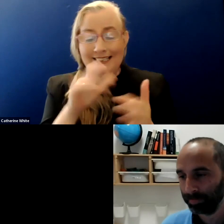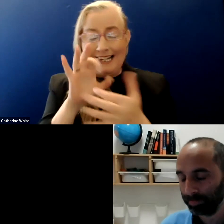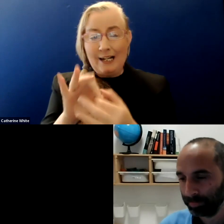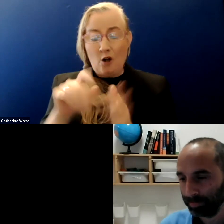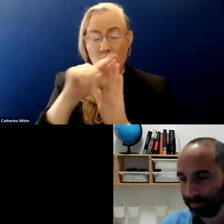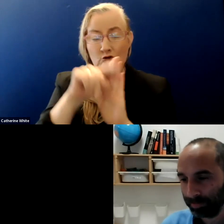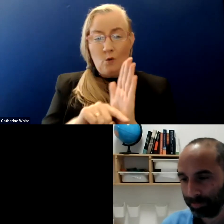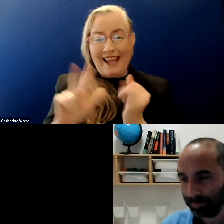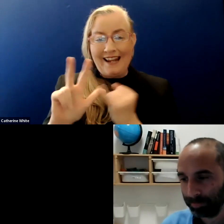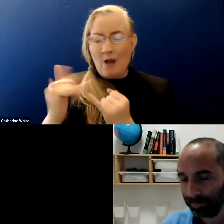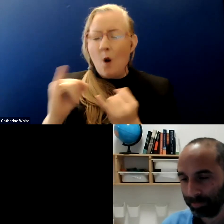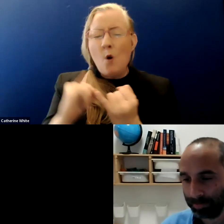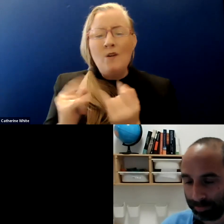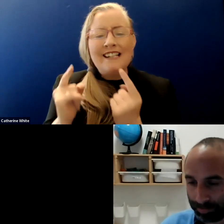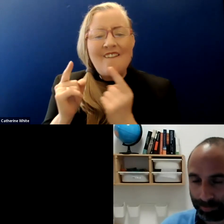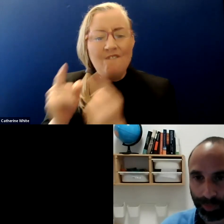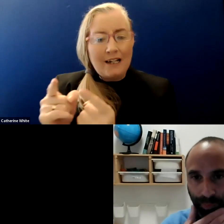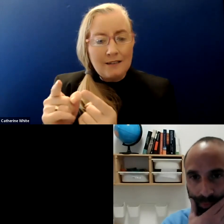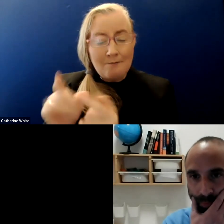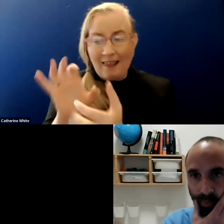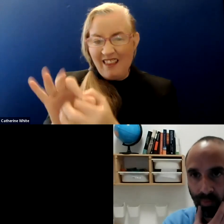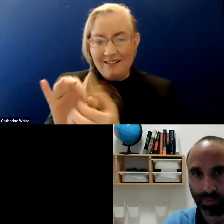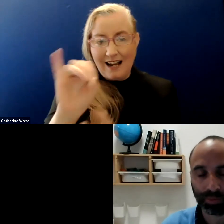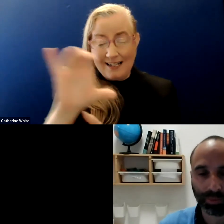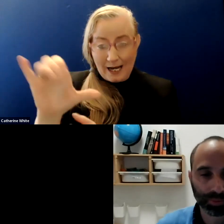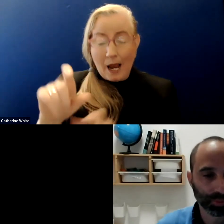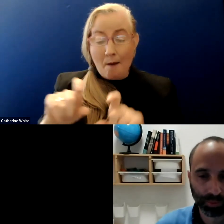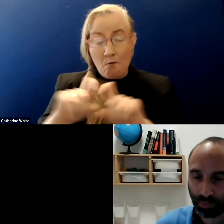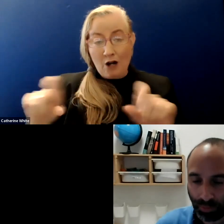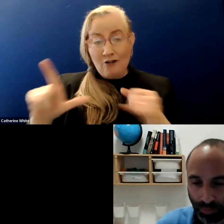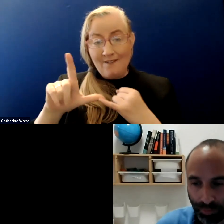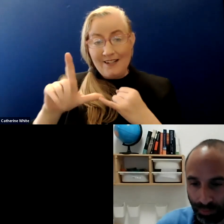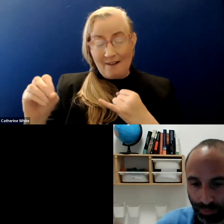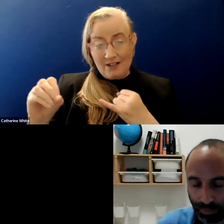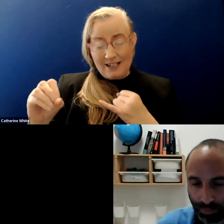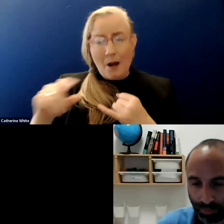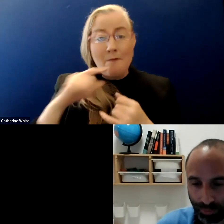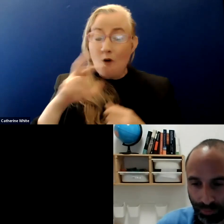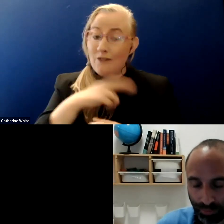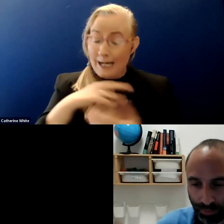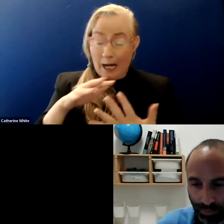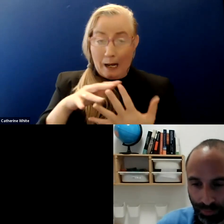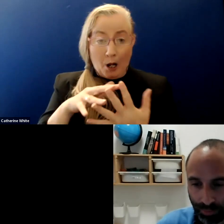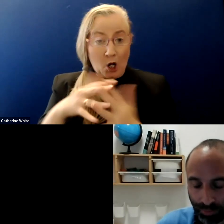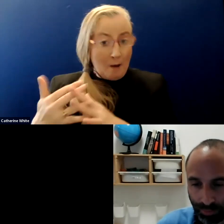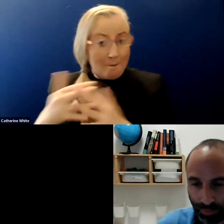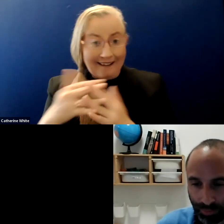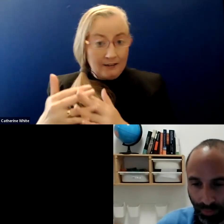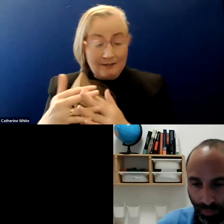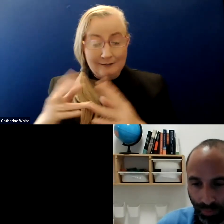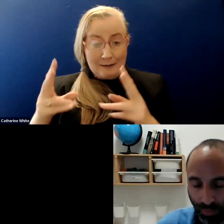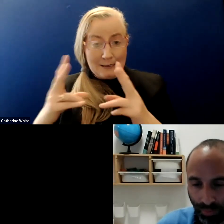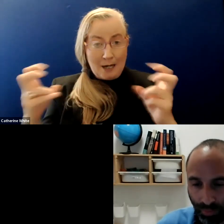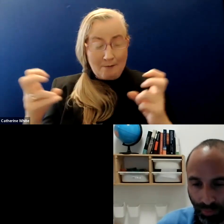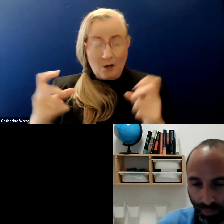on who was a victim before the ICC and paragraph 70, they really belie the complexity of this topic. And one of the